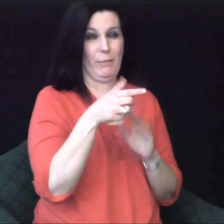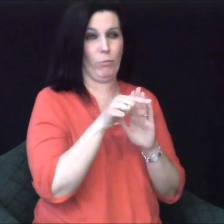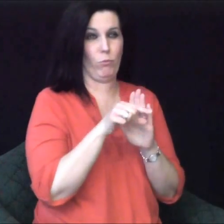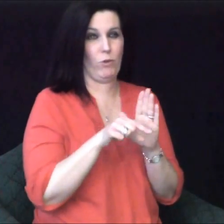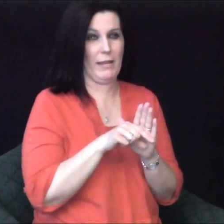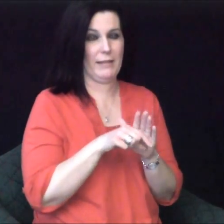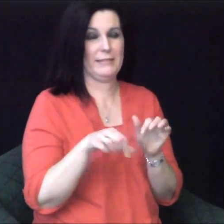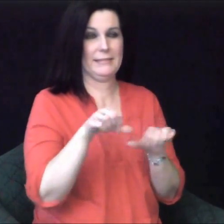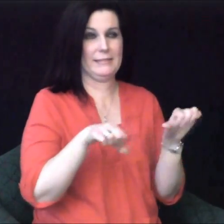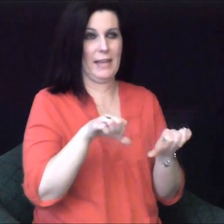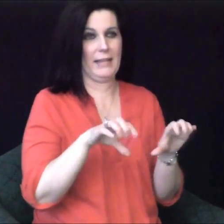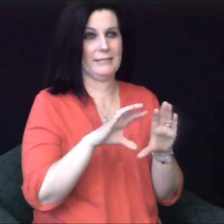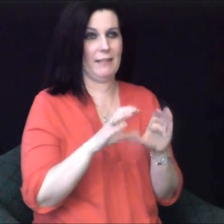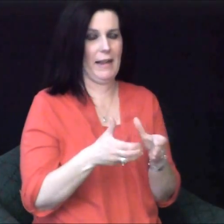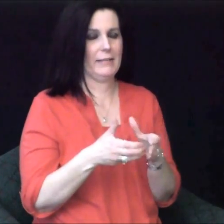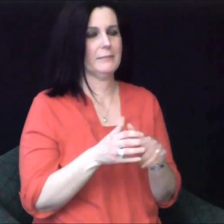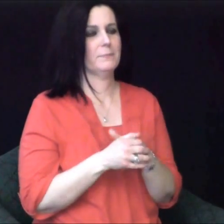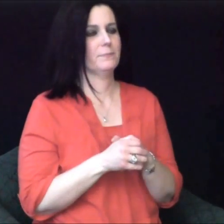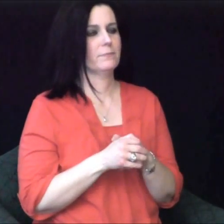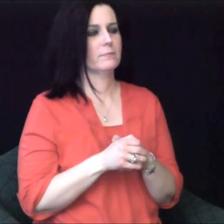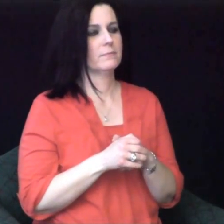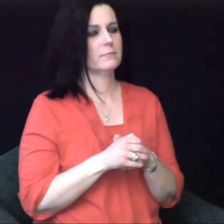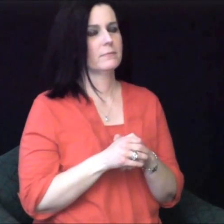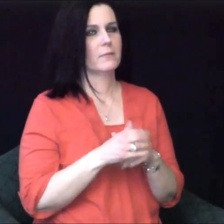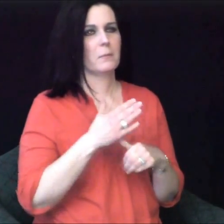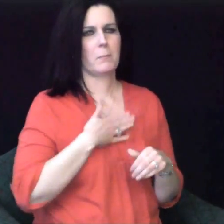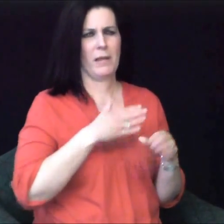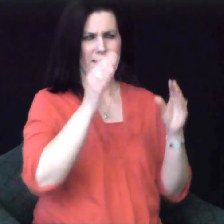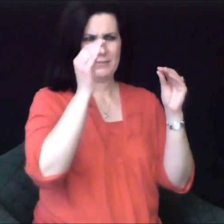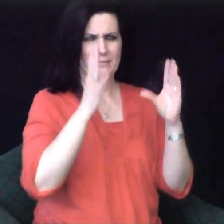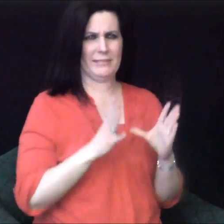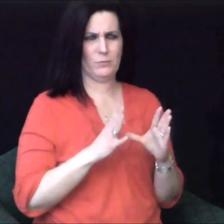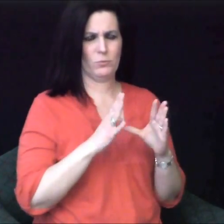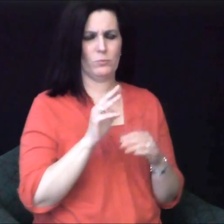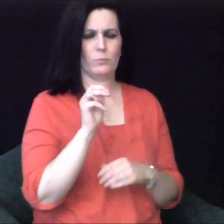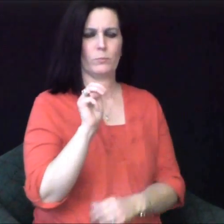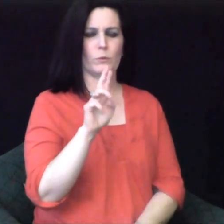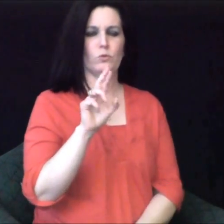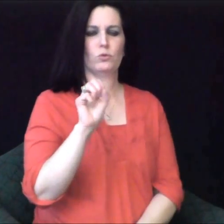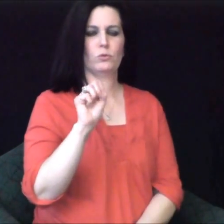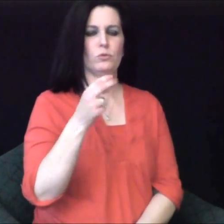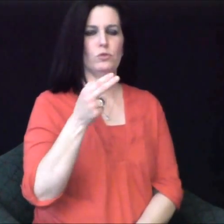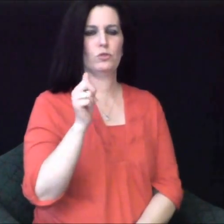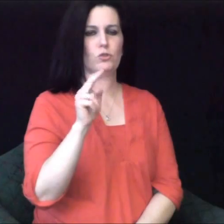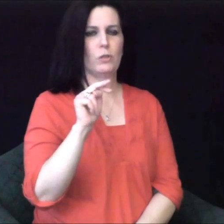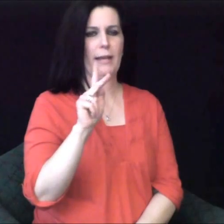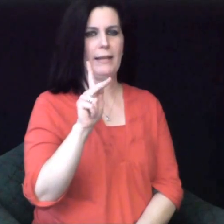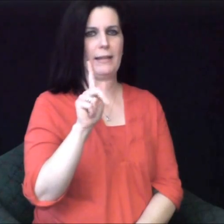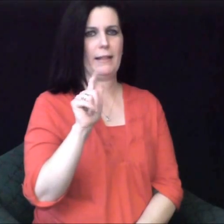was in 5th grade in science class. My teacher, Mr.